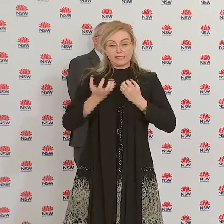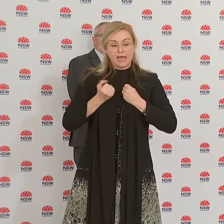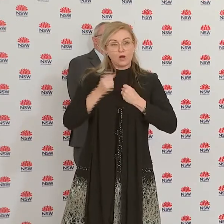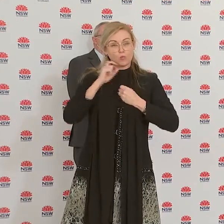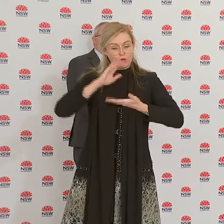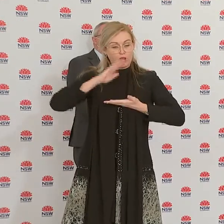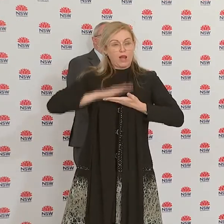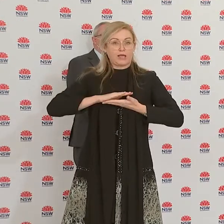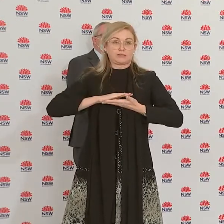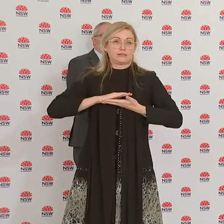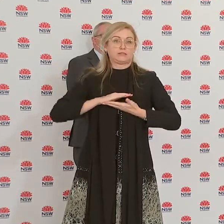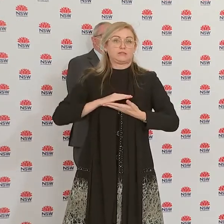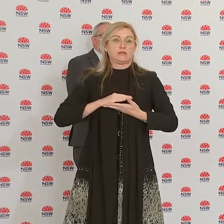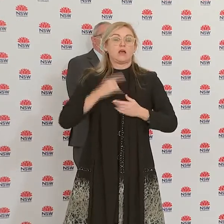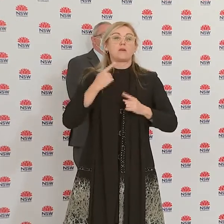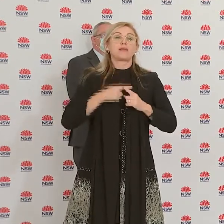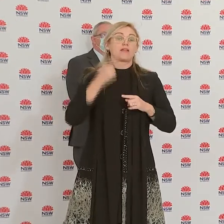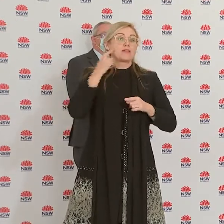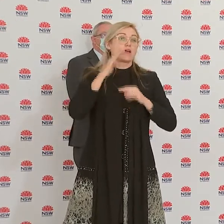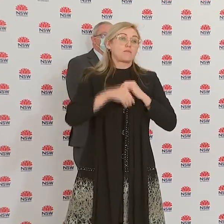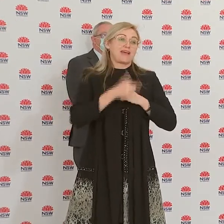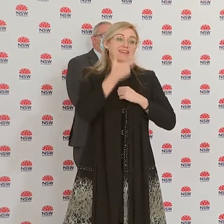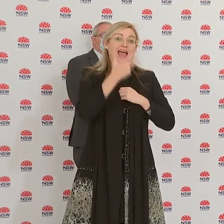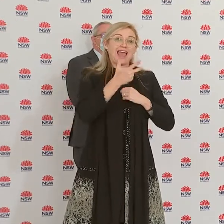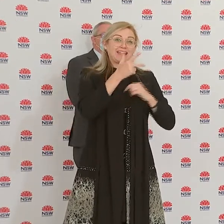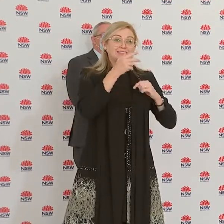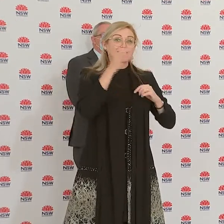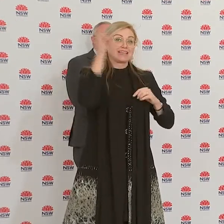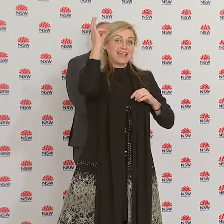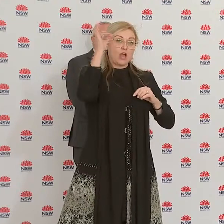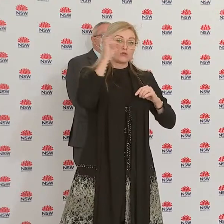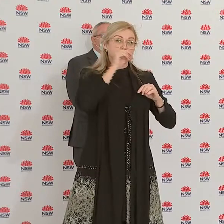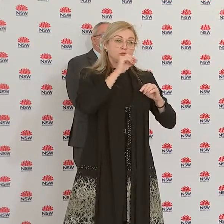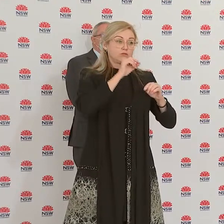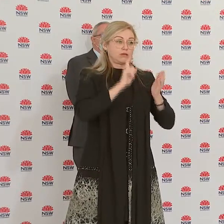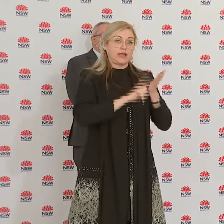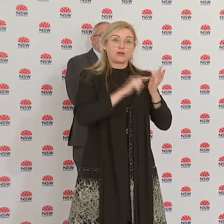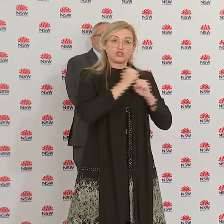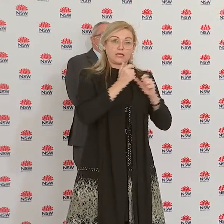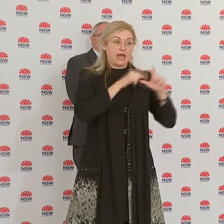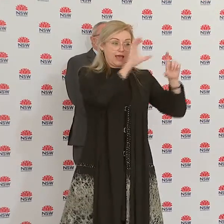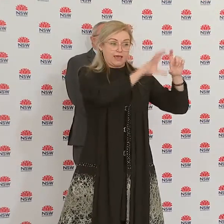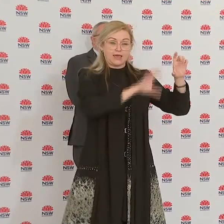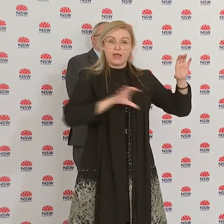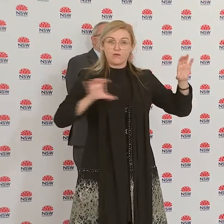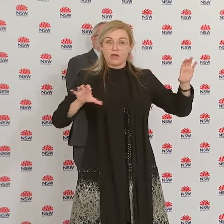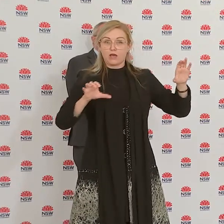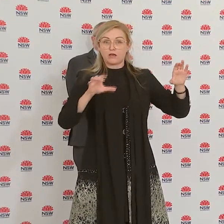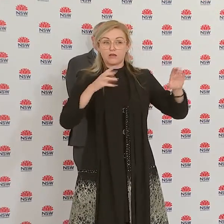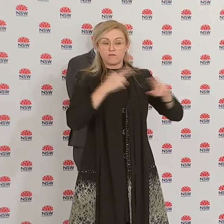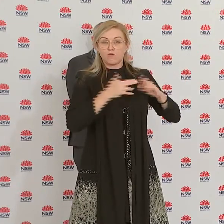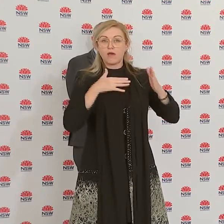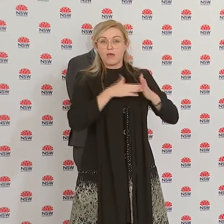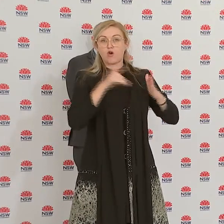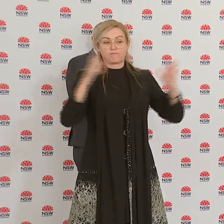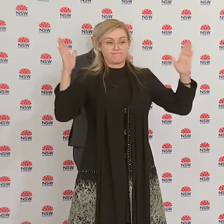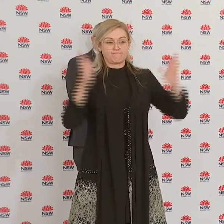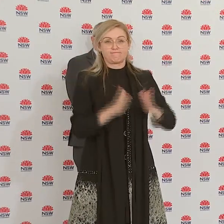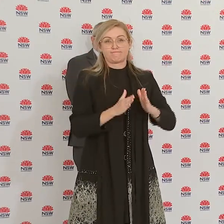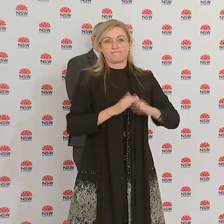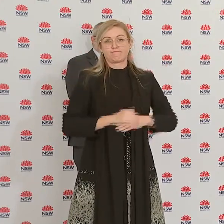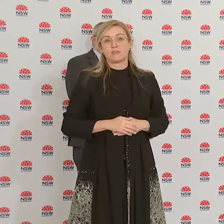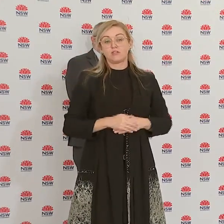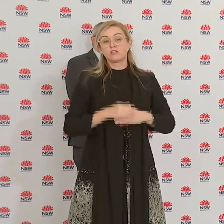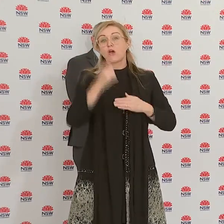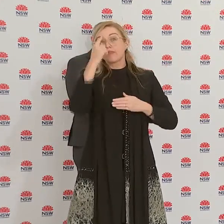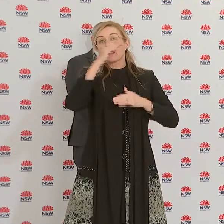including in those 8 local government areas. And we can also sense that what what the world looks like on the 29th of August